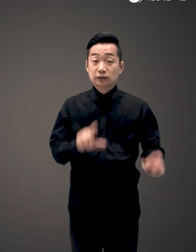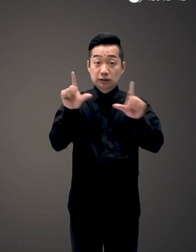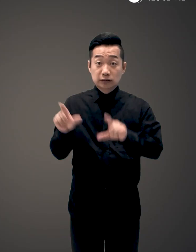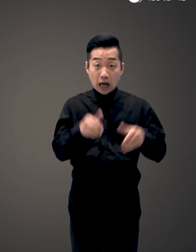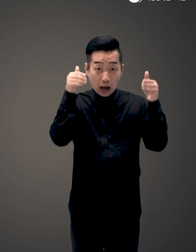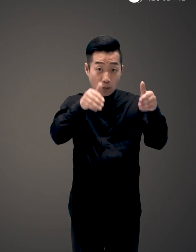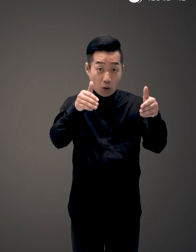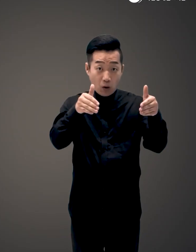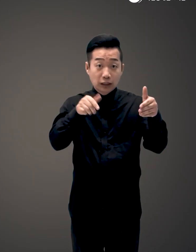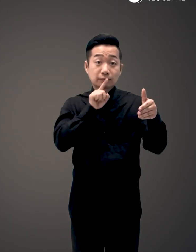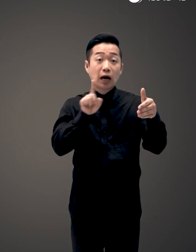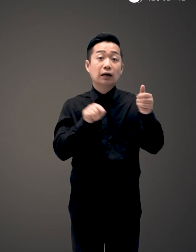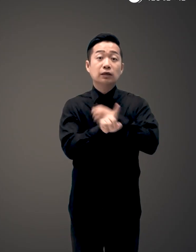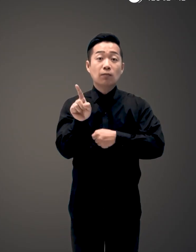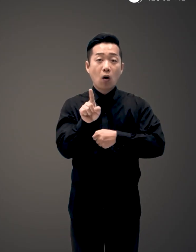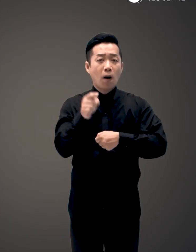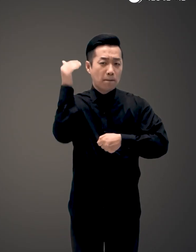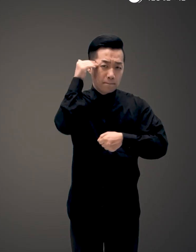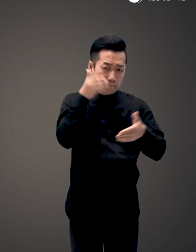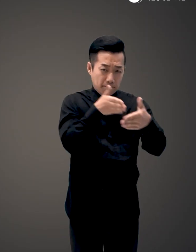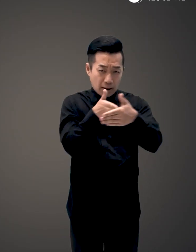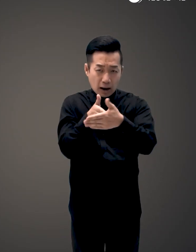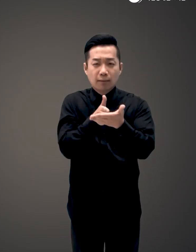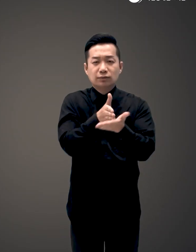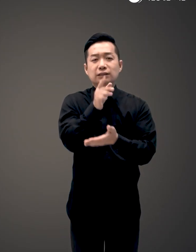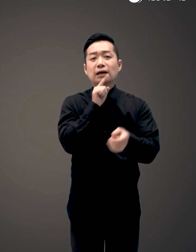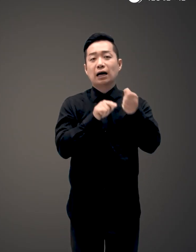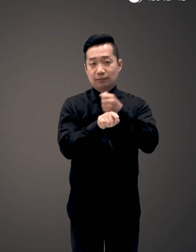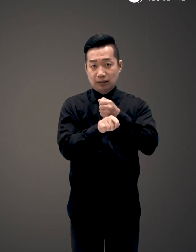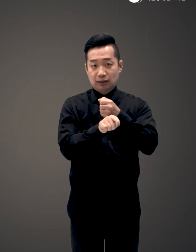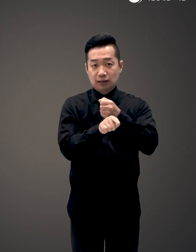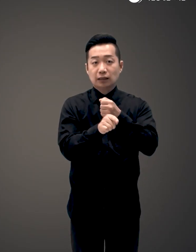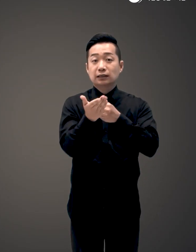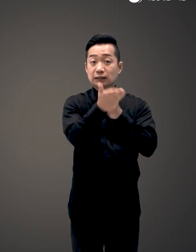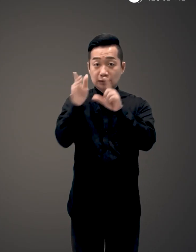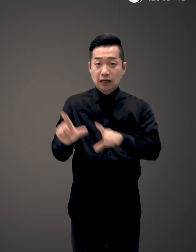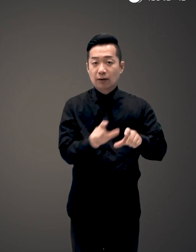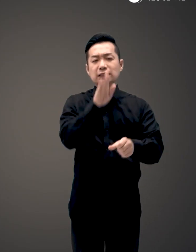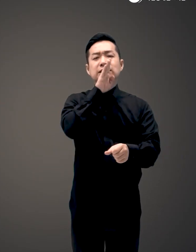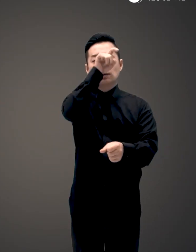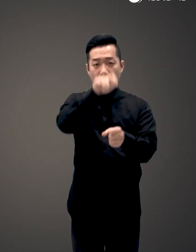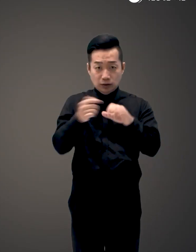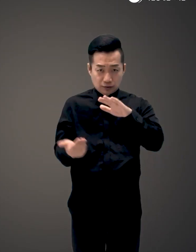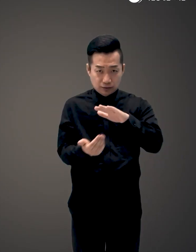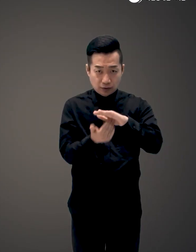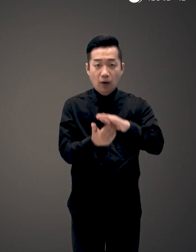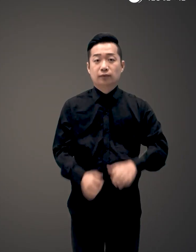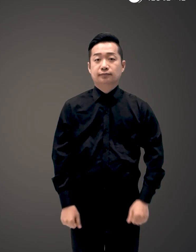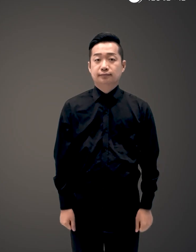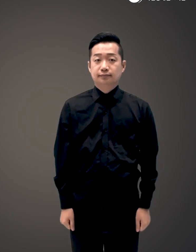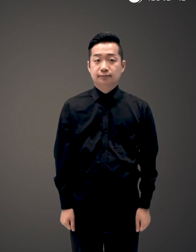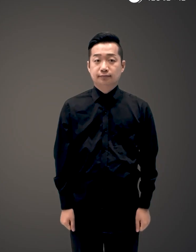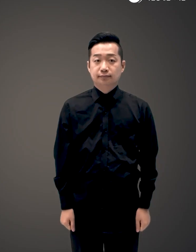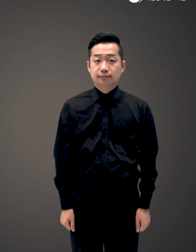That Matter is about overcoming the distractions that keep us from living out our true purpose.